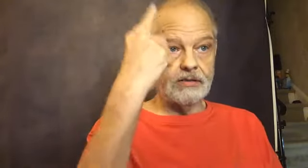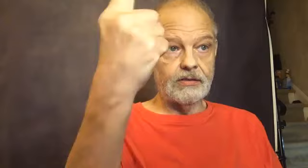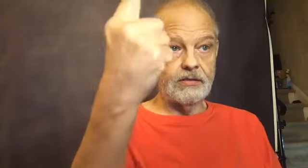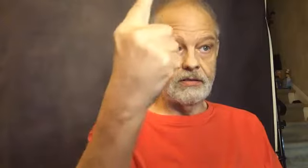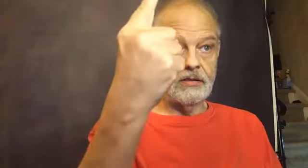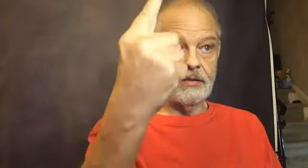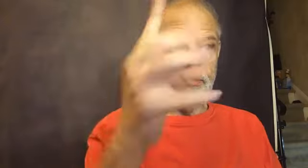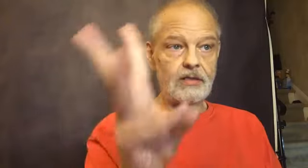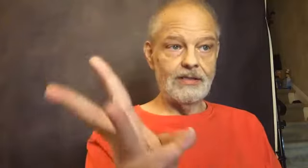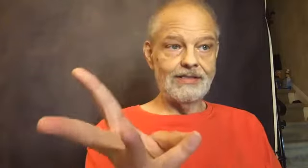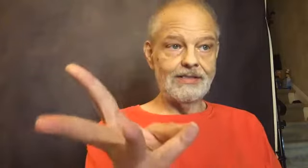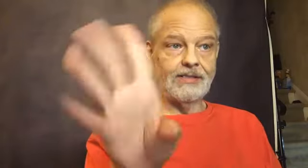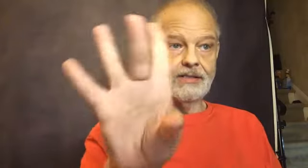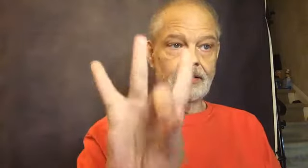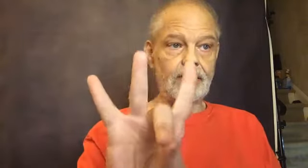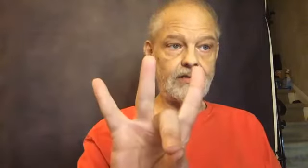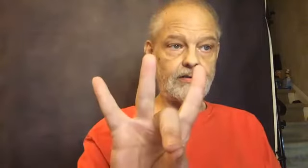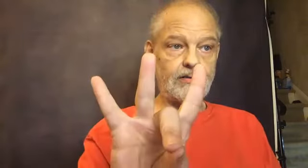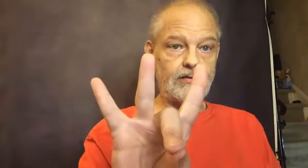cents 68.